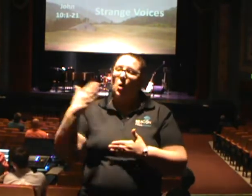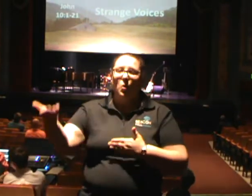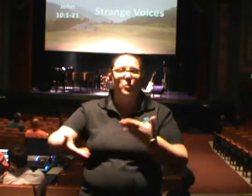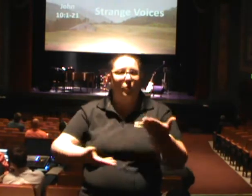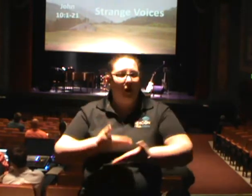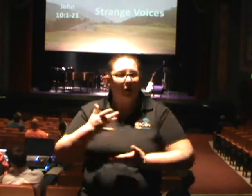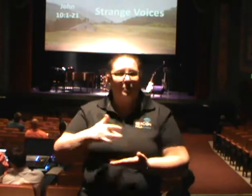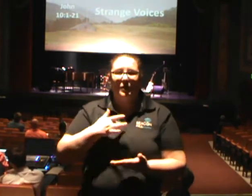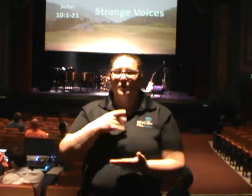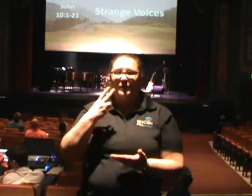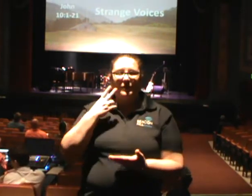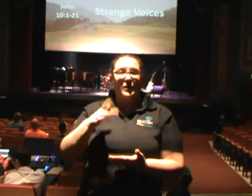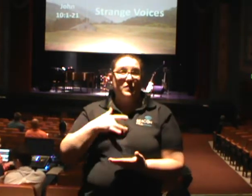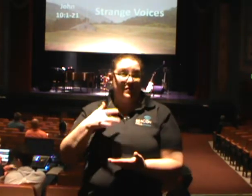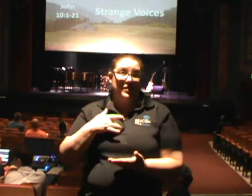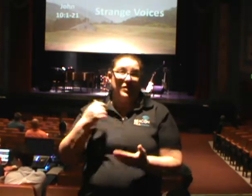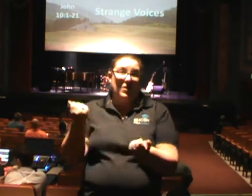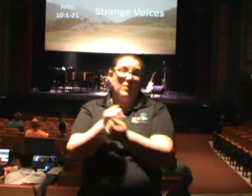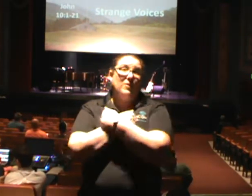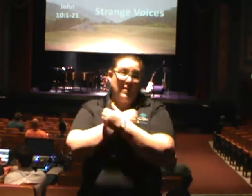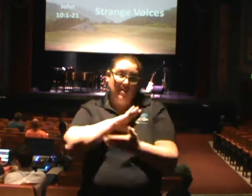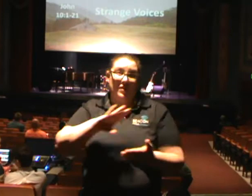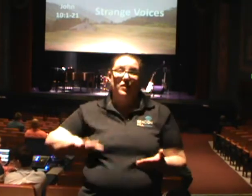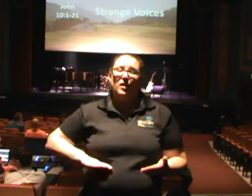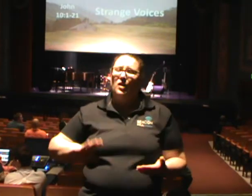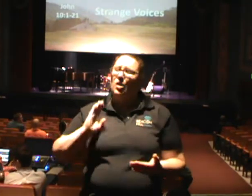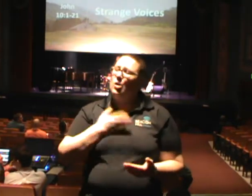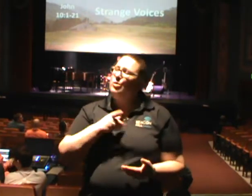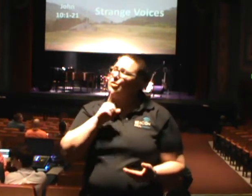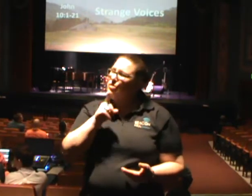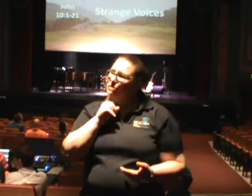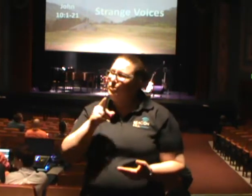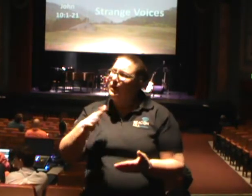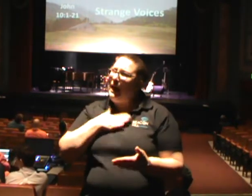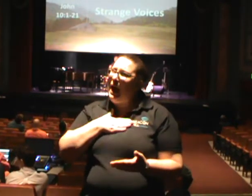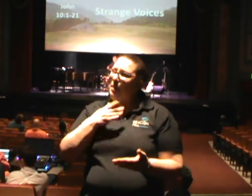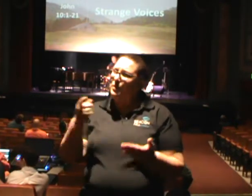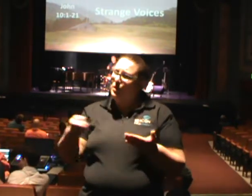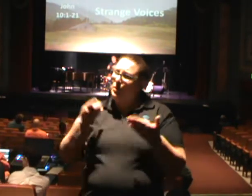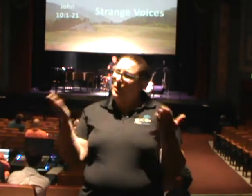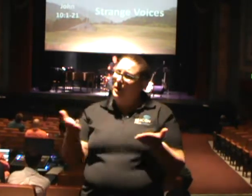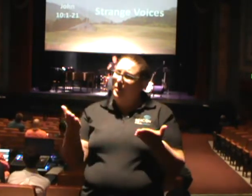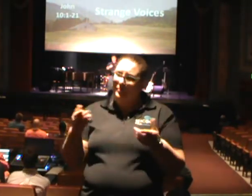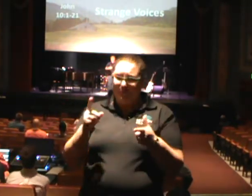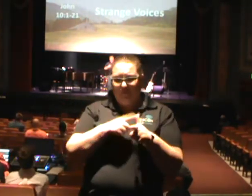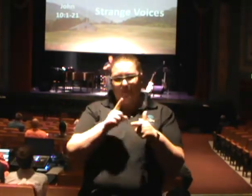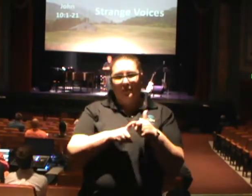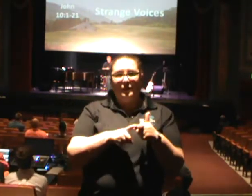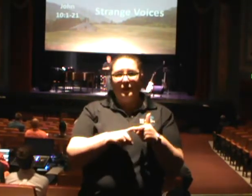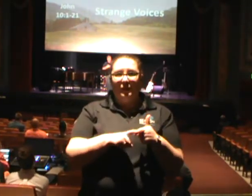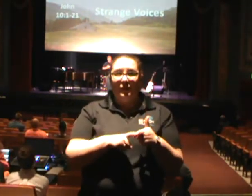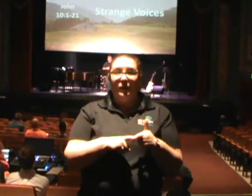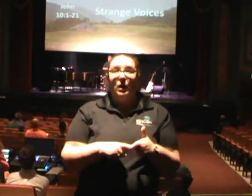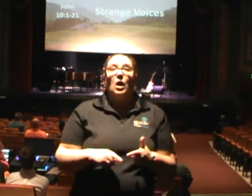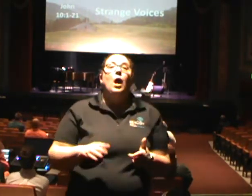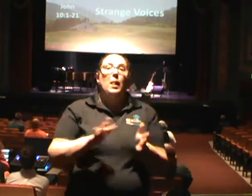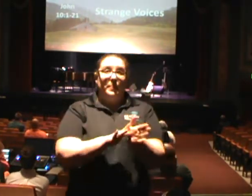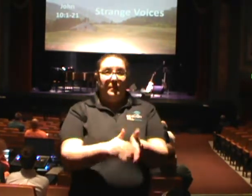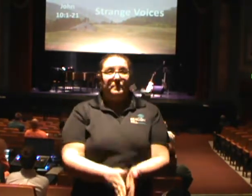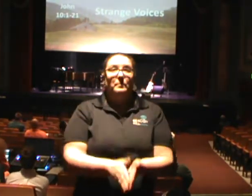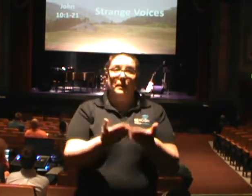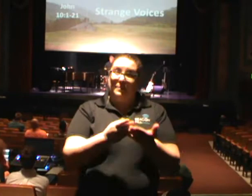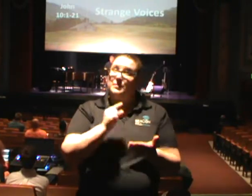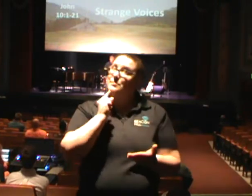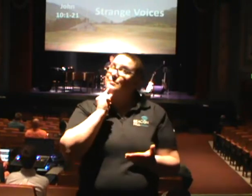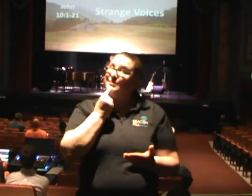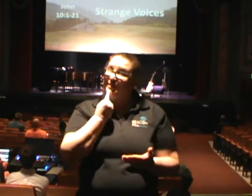you see the love of Christ, that we're genuinely happy that you are here today. The second thing that I hope you see is that we take the Word of God